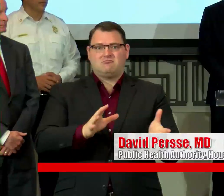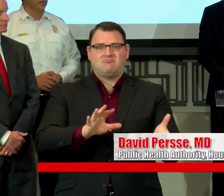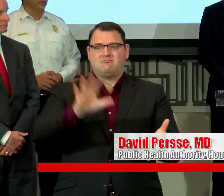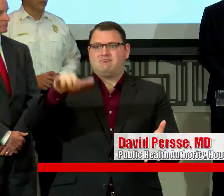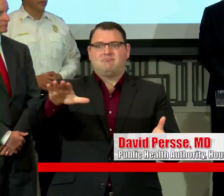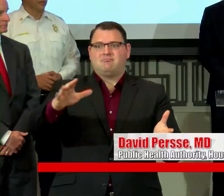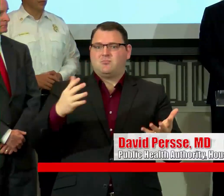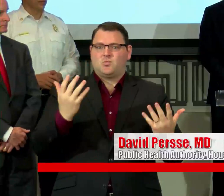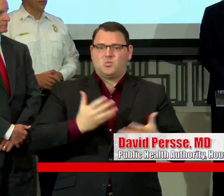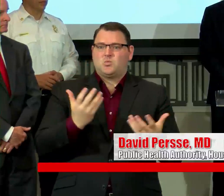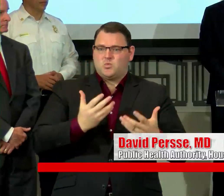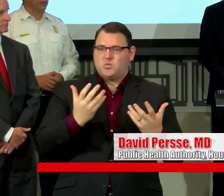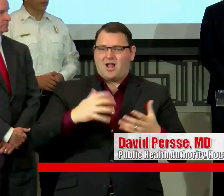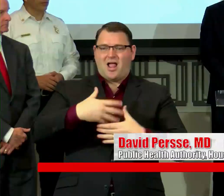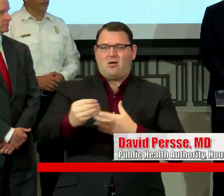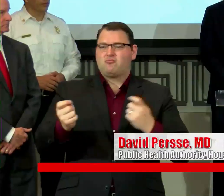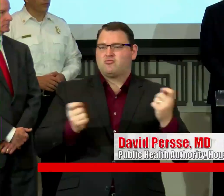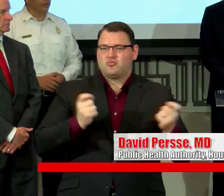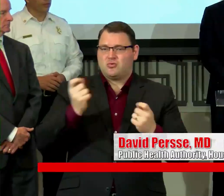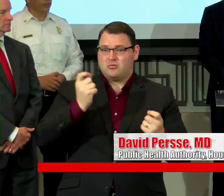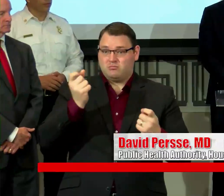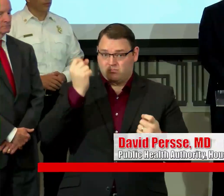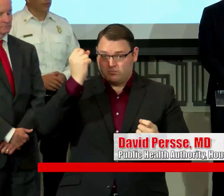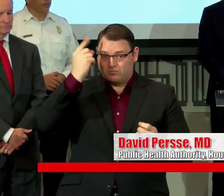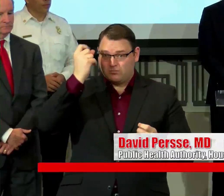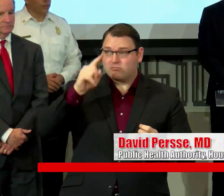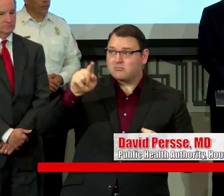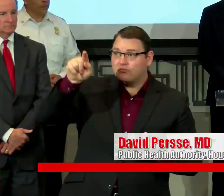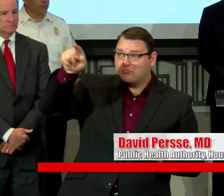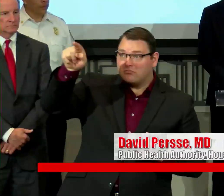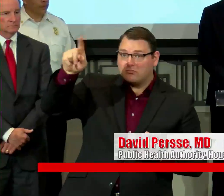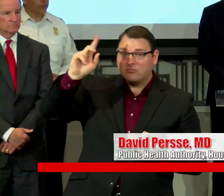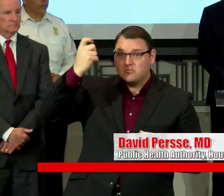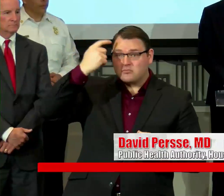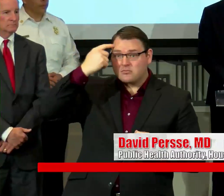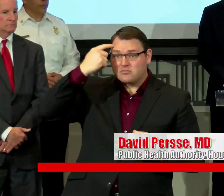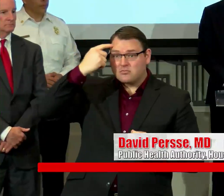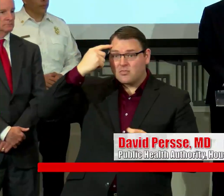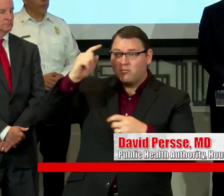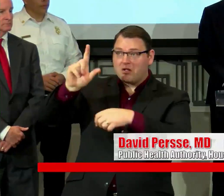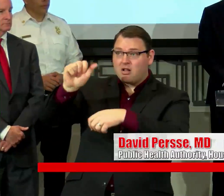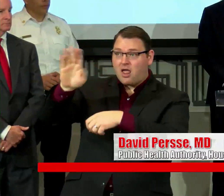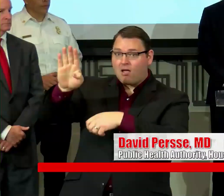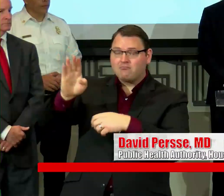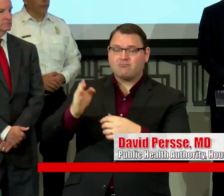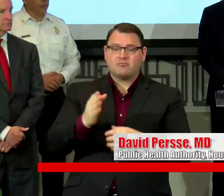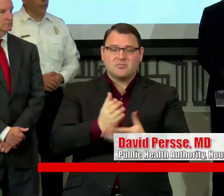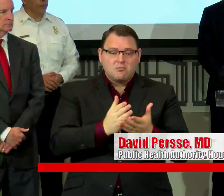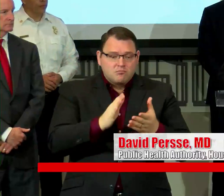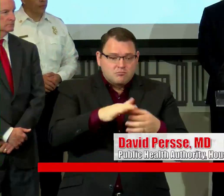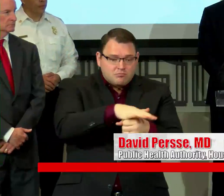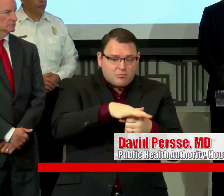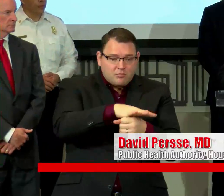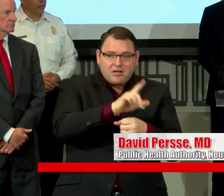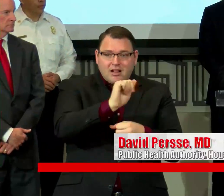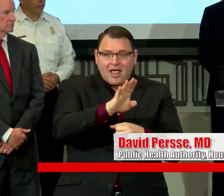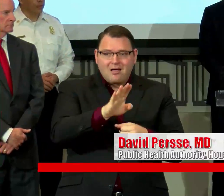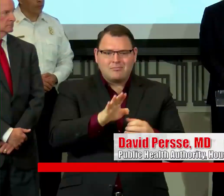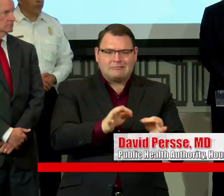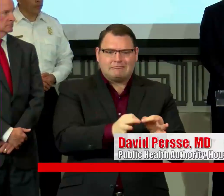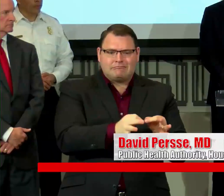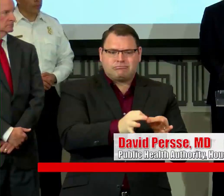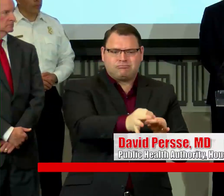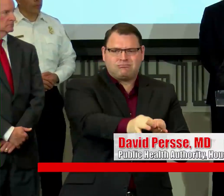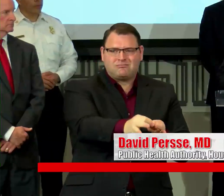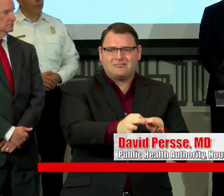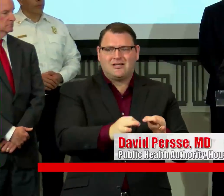some of the national large commercial labs, and they're taking a priority, which means some of the other labs in the community are looking at very long delays in getting their answers back,